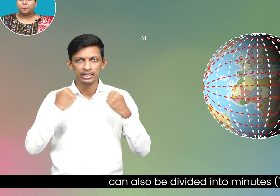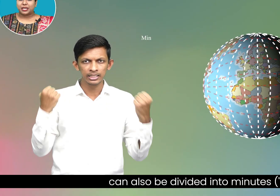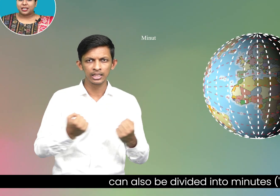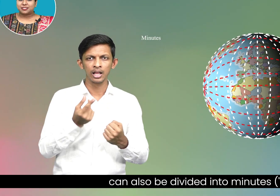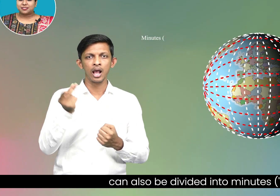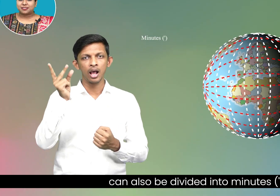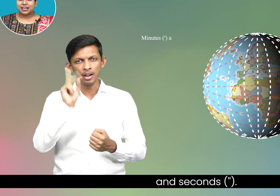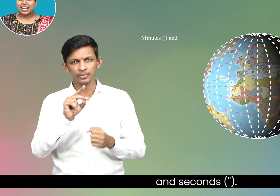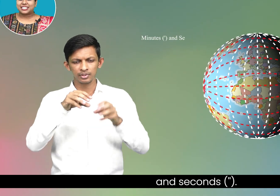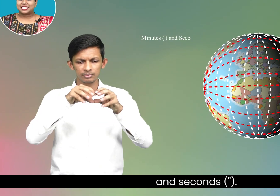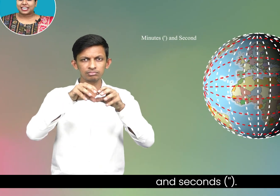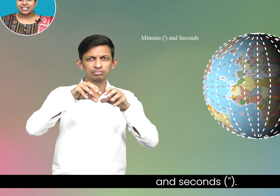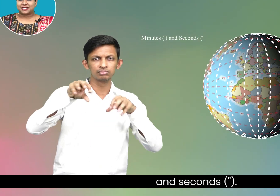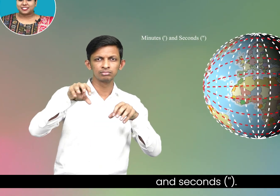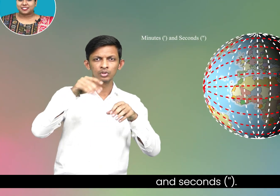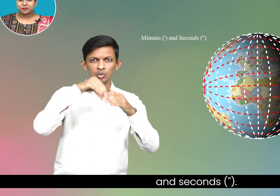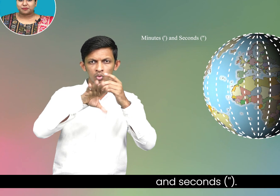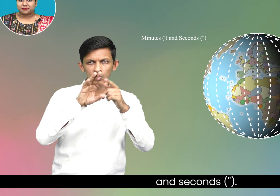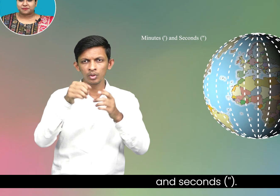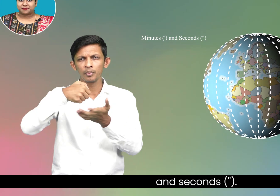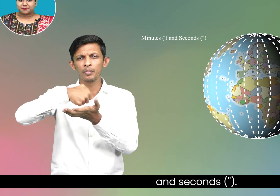minutes and seconds.